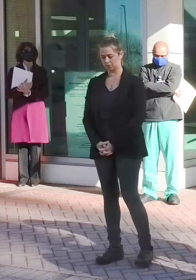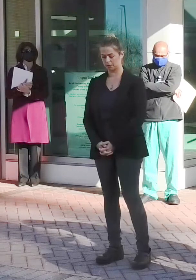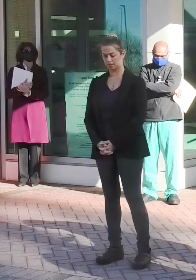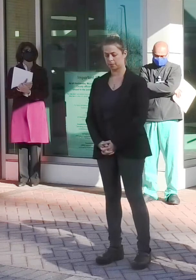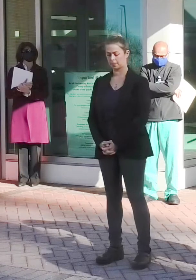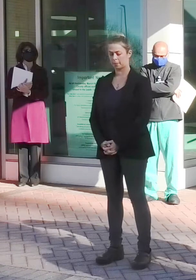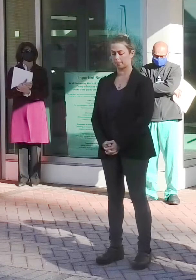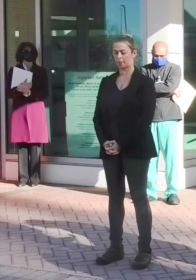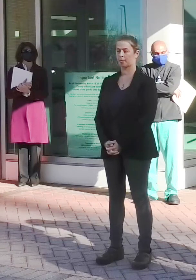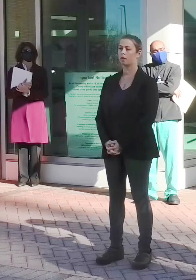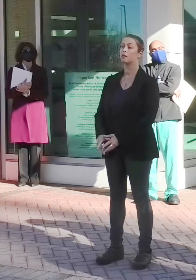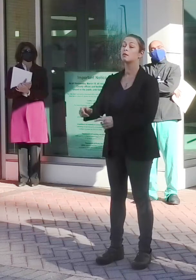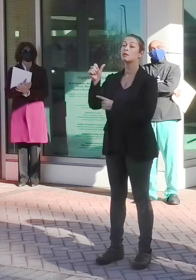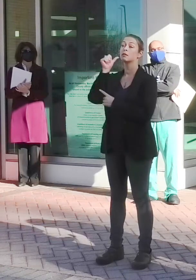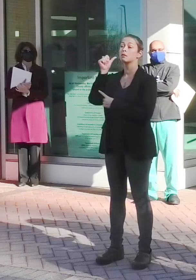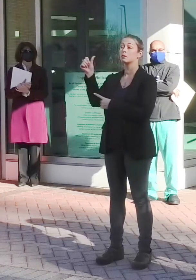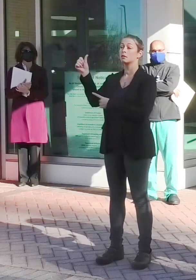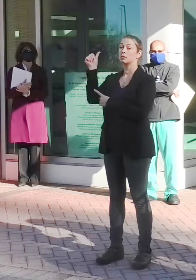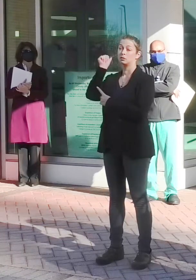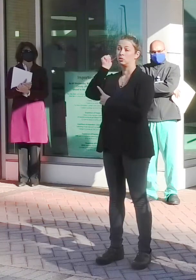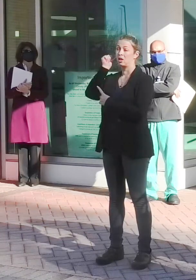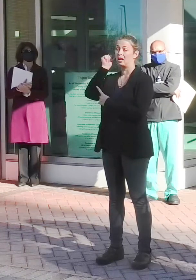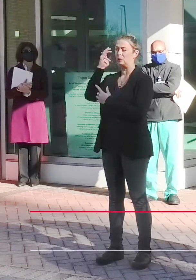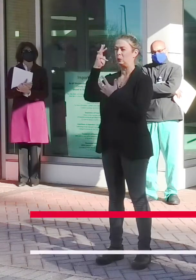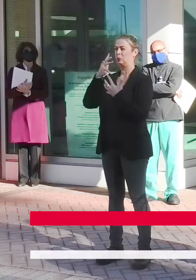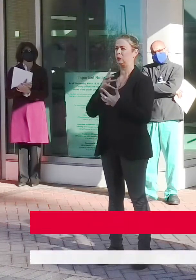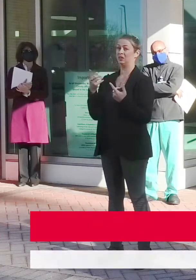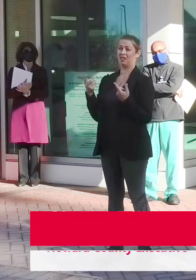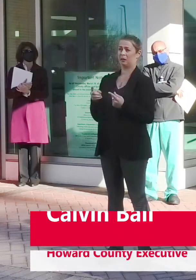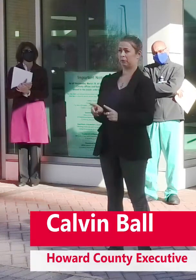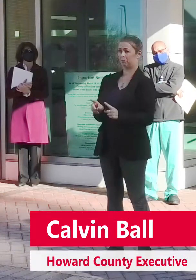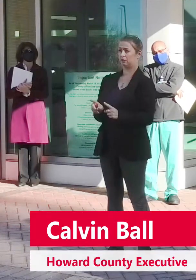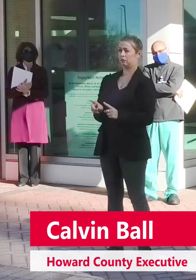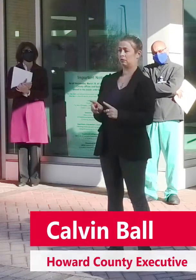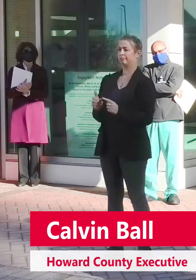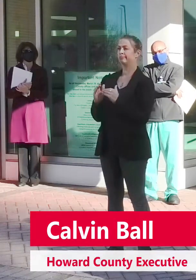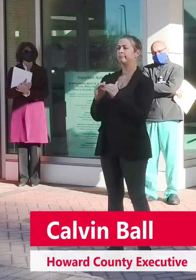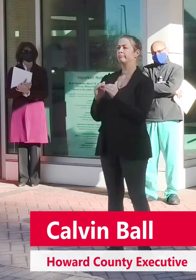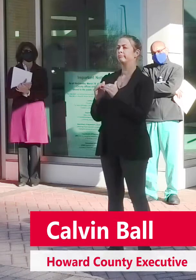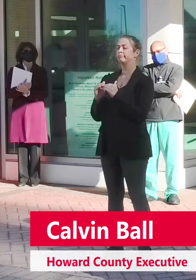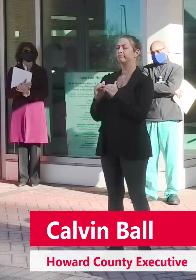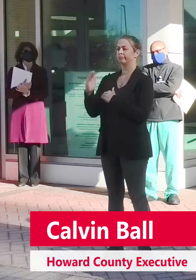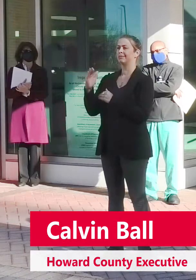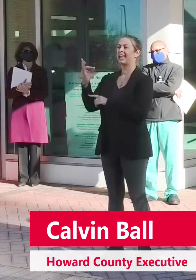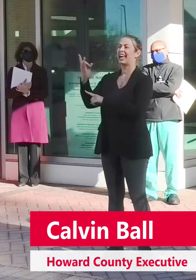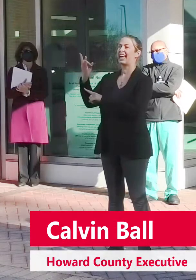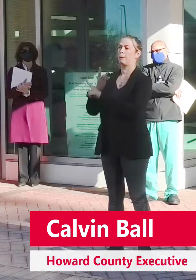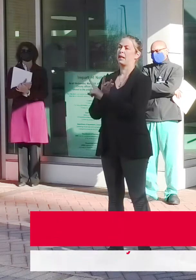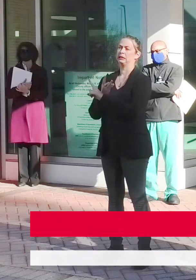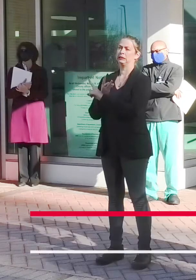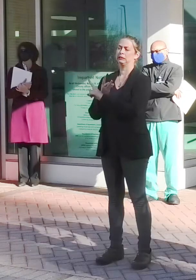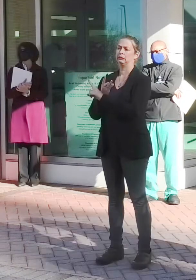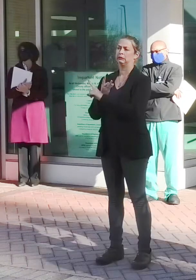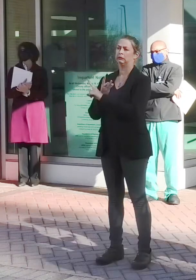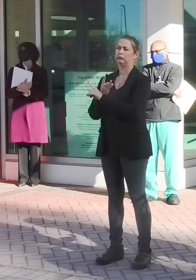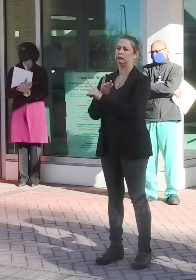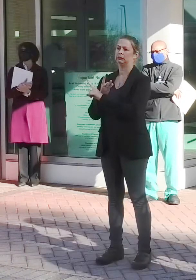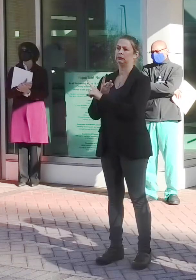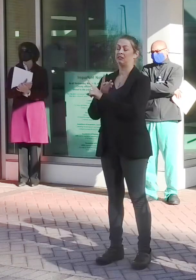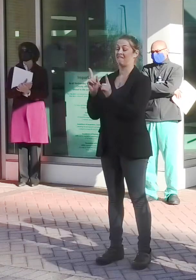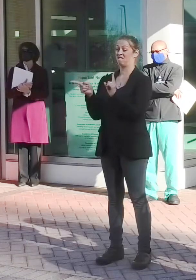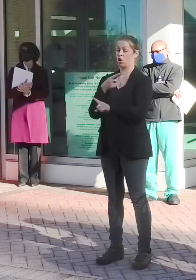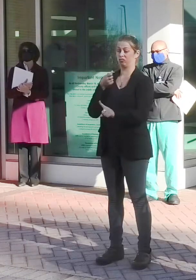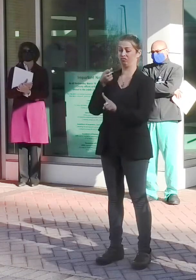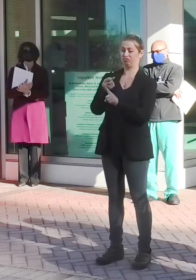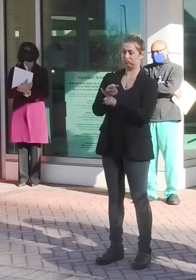Yesterday, we passed the unfortunate milestone of 8 months to the day since our first